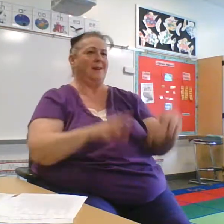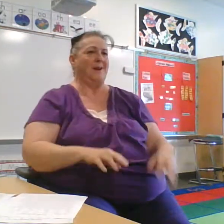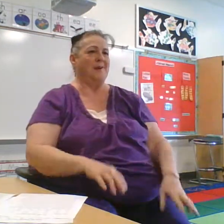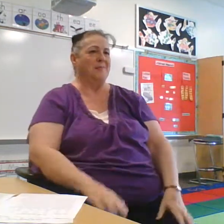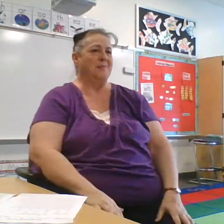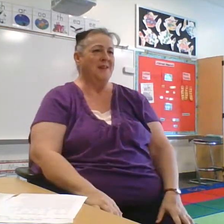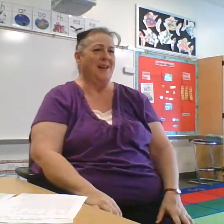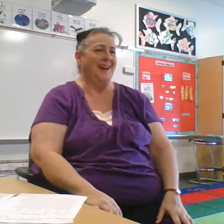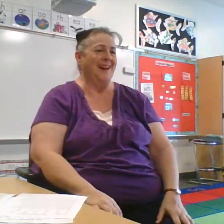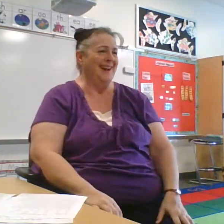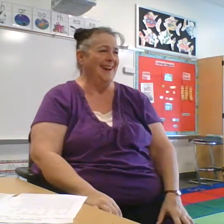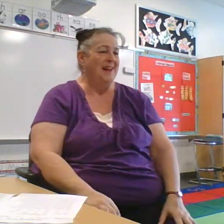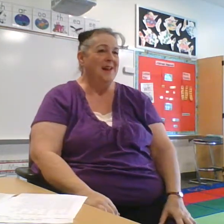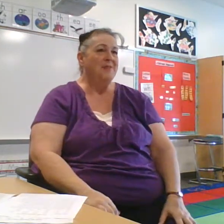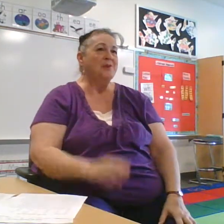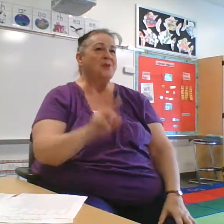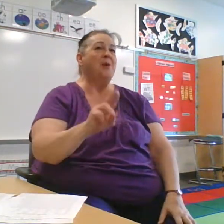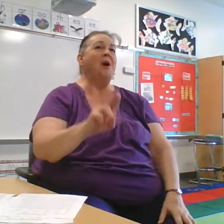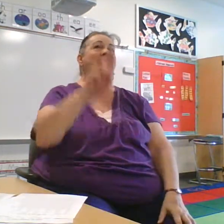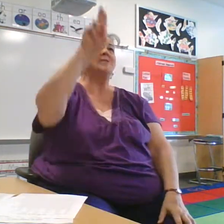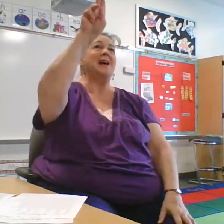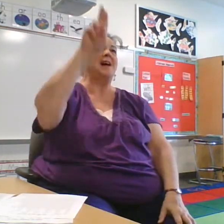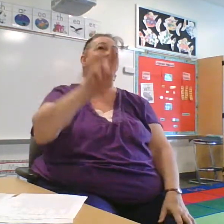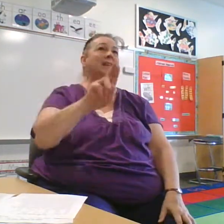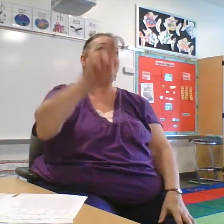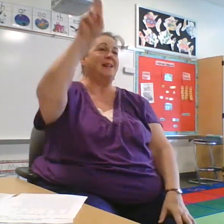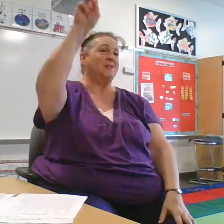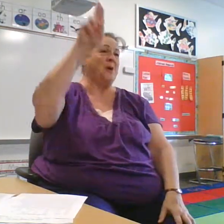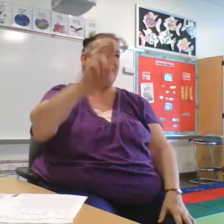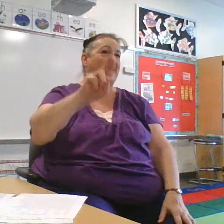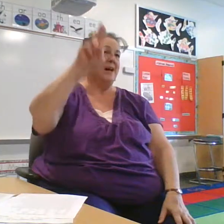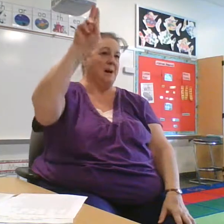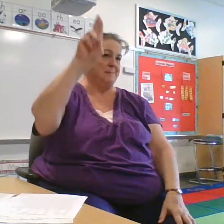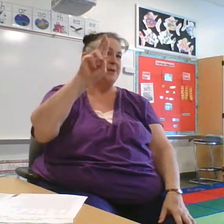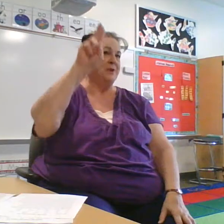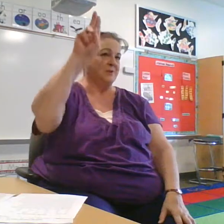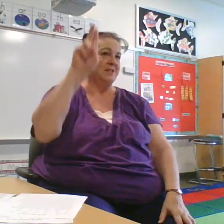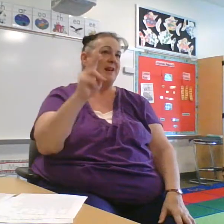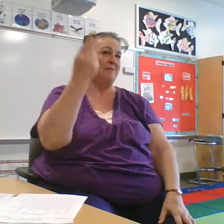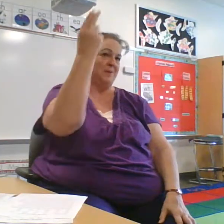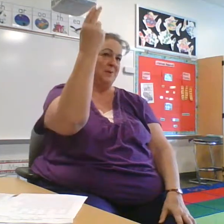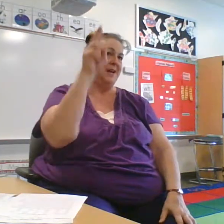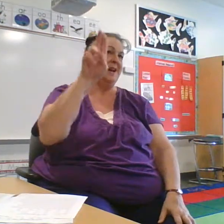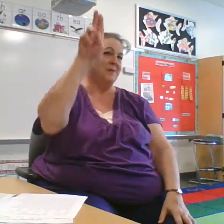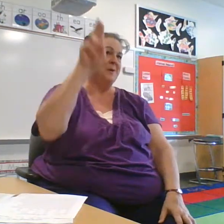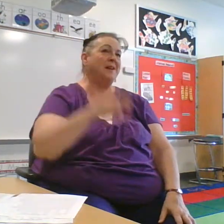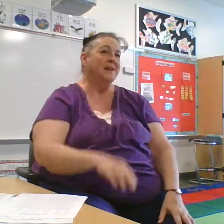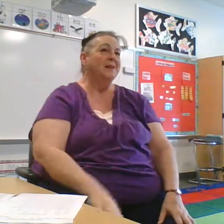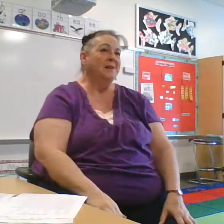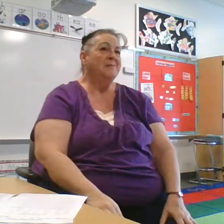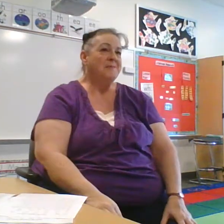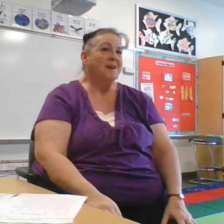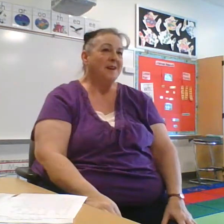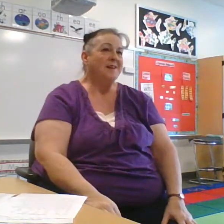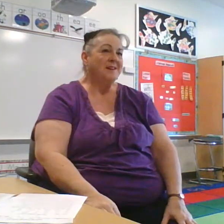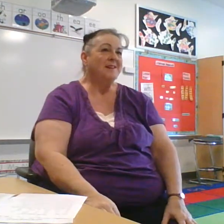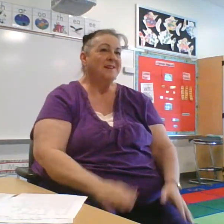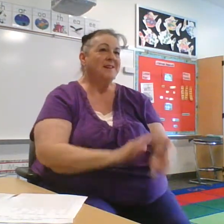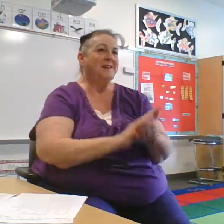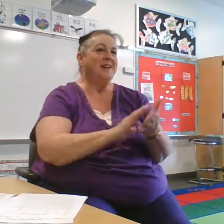know. So it's There's just no that. other sign that's quite like up, so you're safe So doing it's it either different. way. Oh, this Yeah. is over Clean